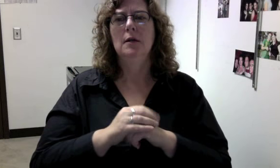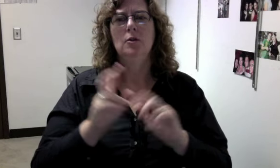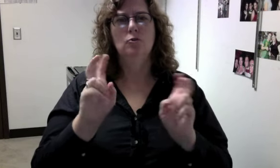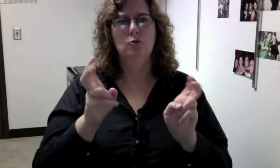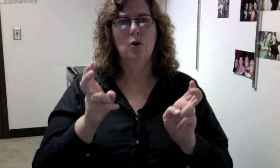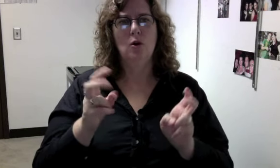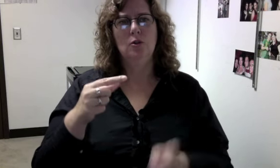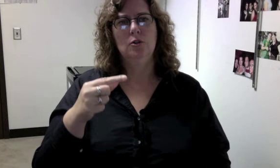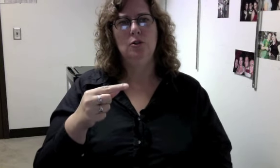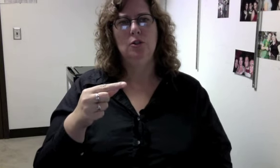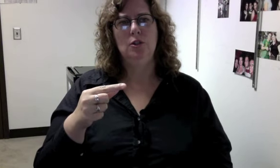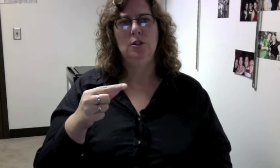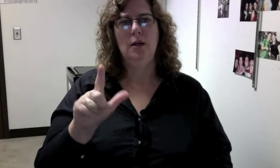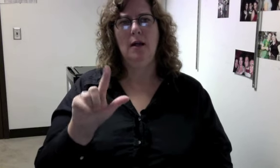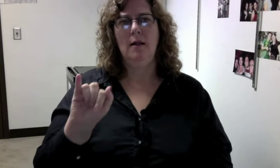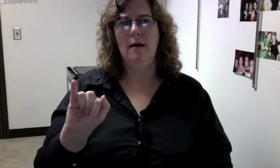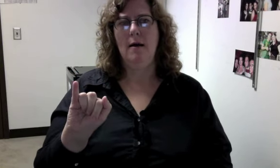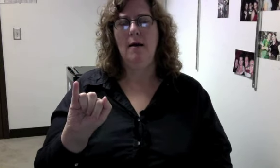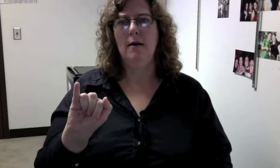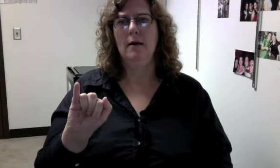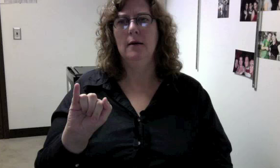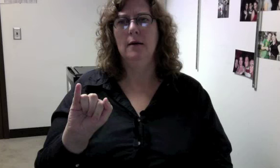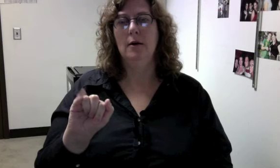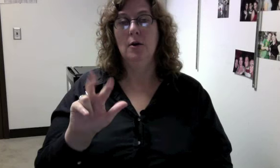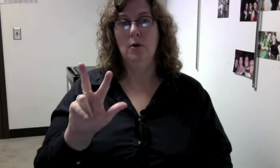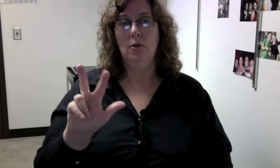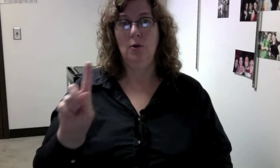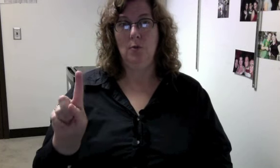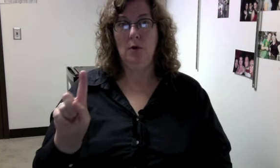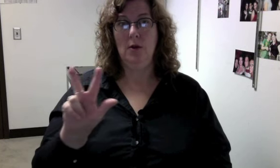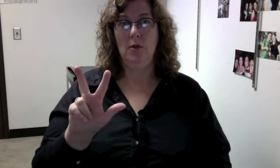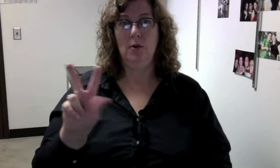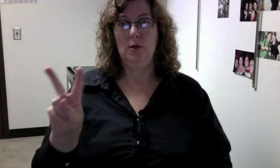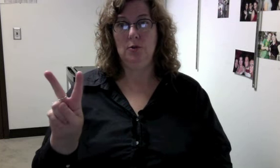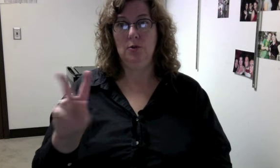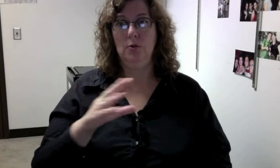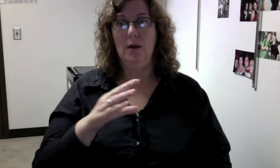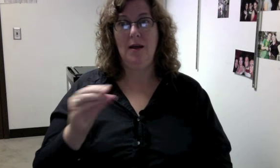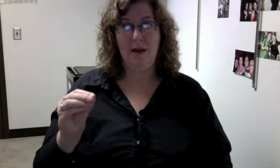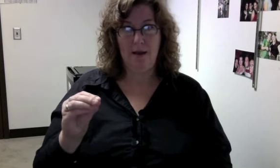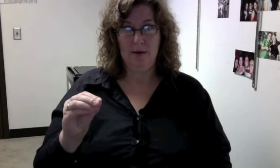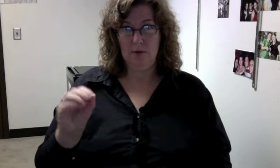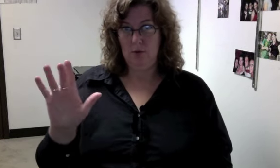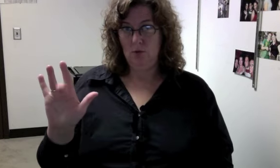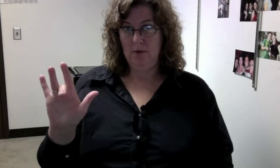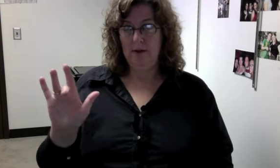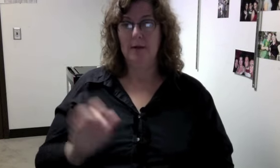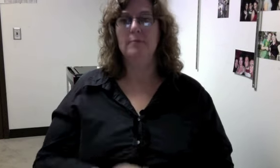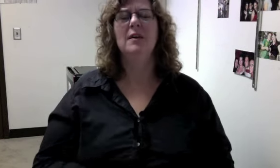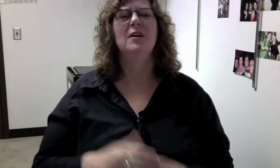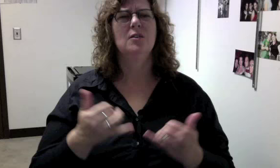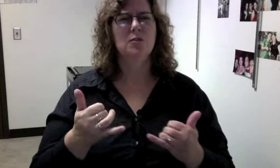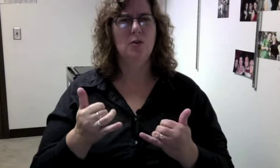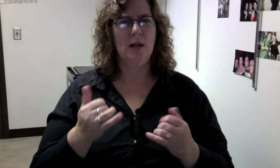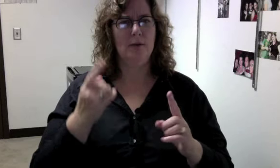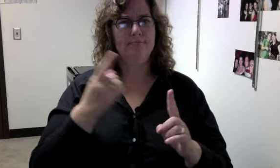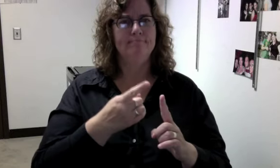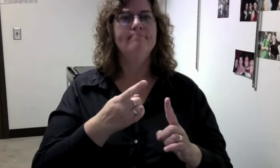Our first objective, or our learning target, is to list and define each step of the scientific method in order. So this leads us